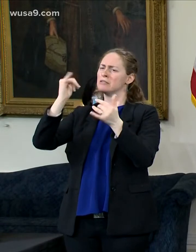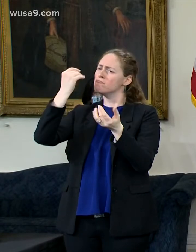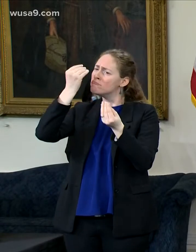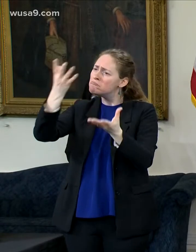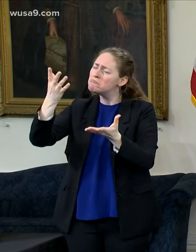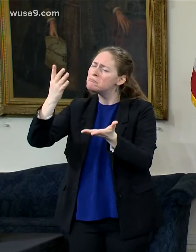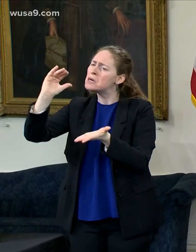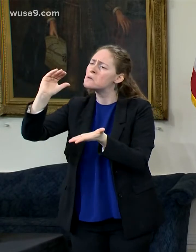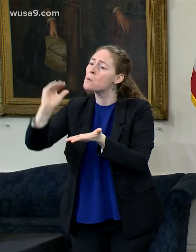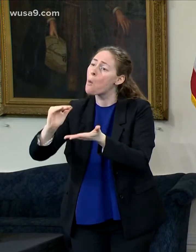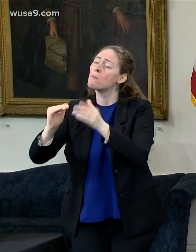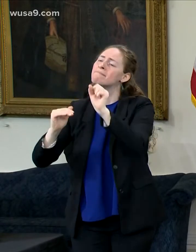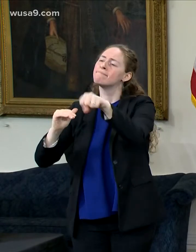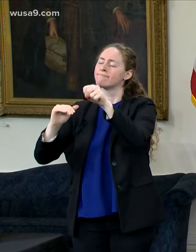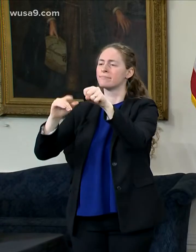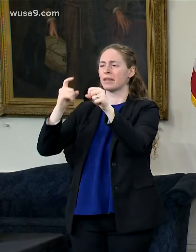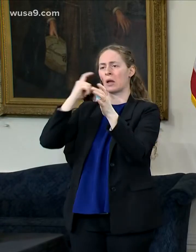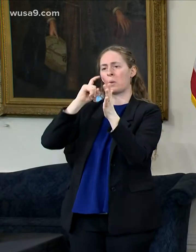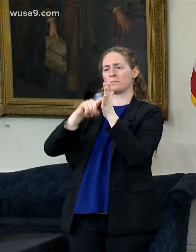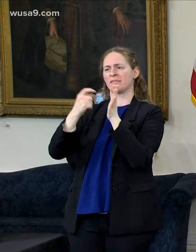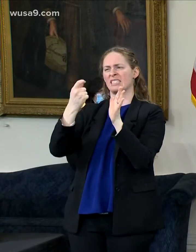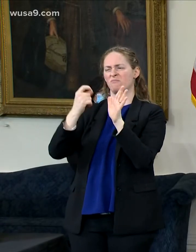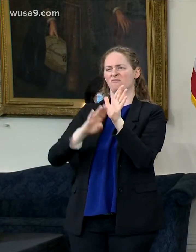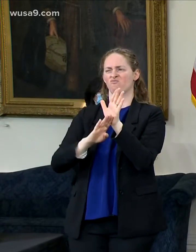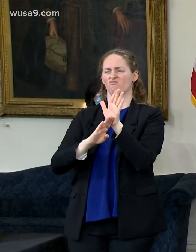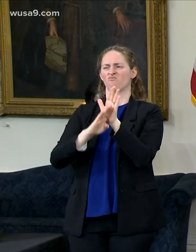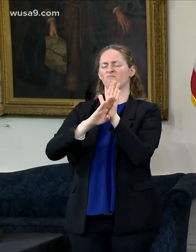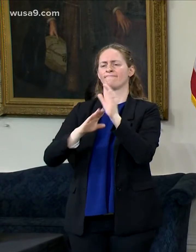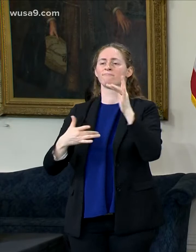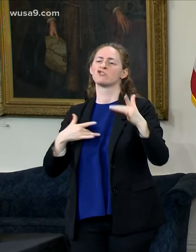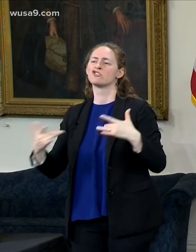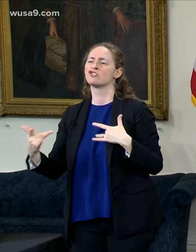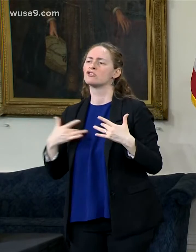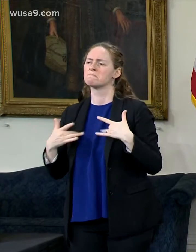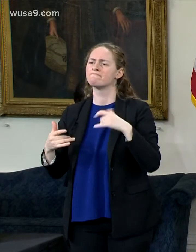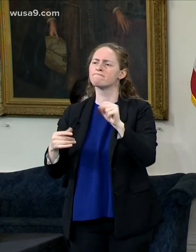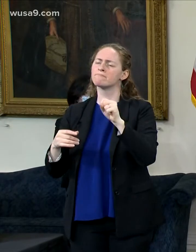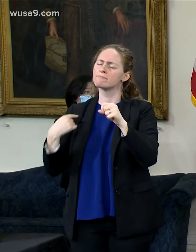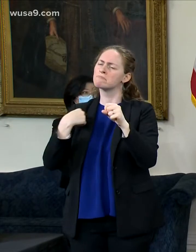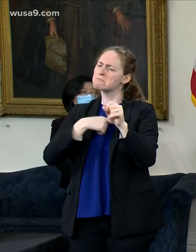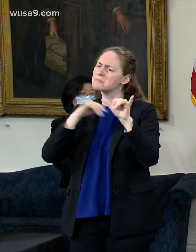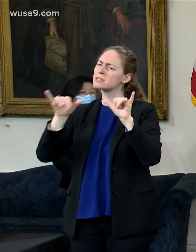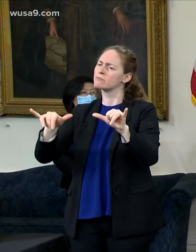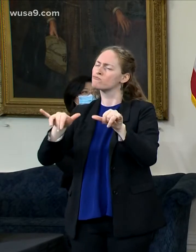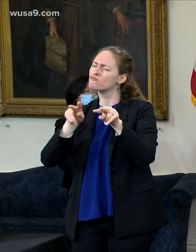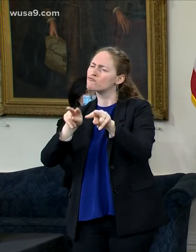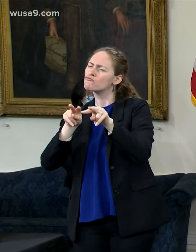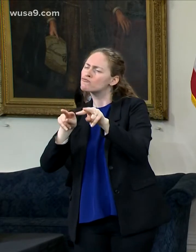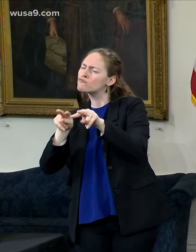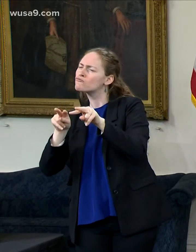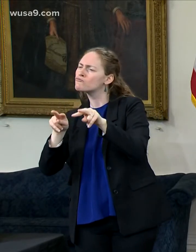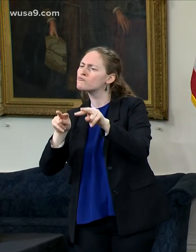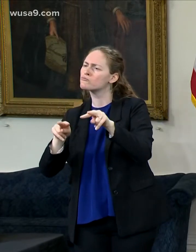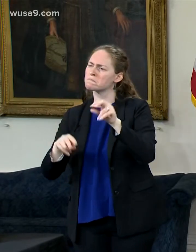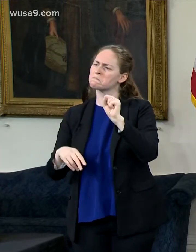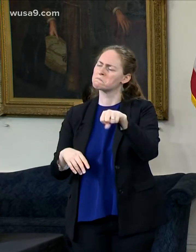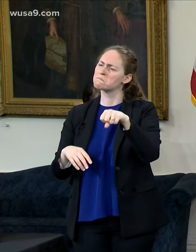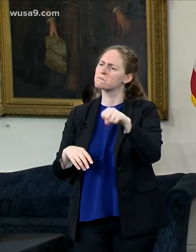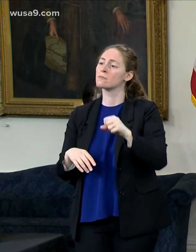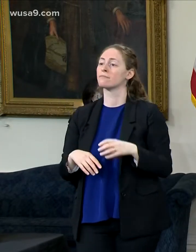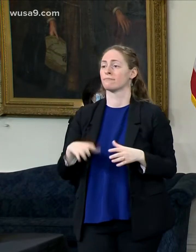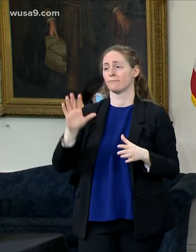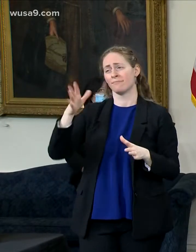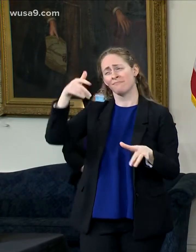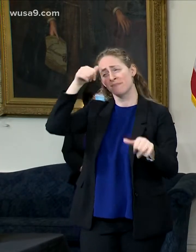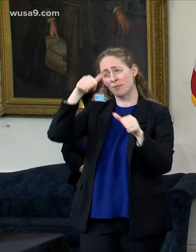And some of the discussion is that while these variants, we have 2 million people, 2.2 million that have been vaccinated. There's some